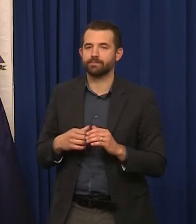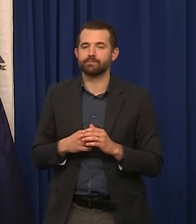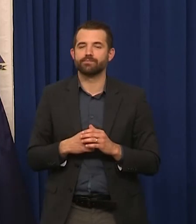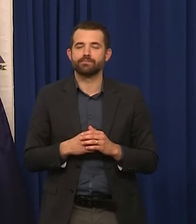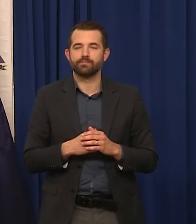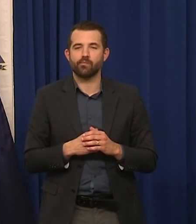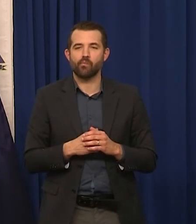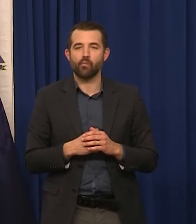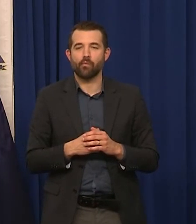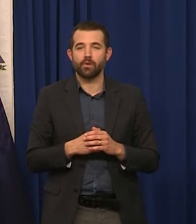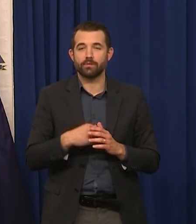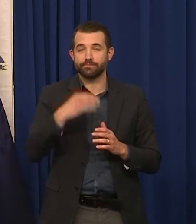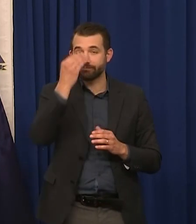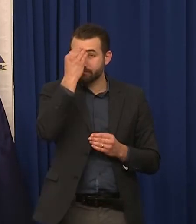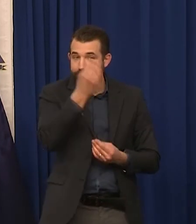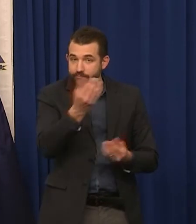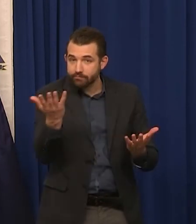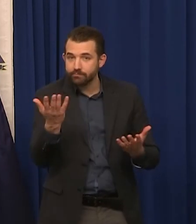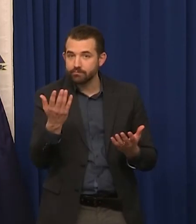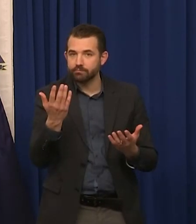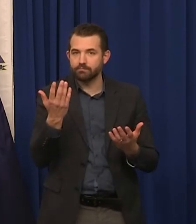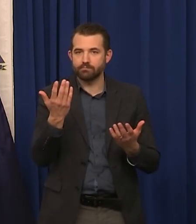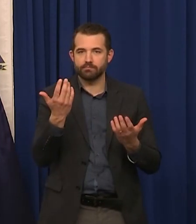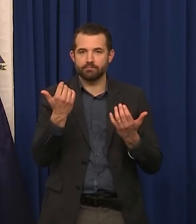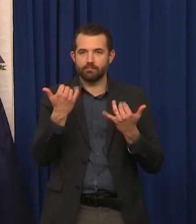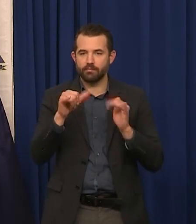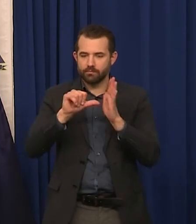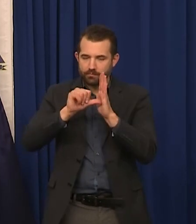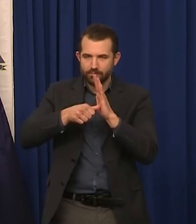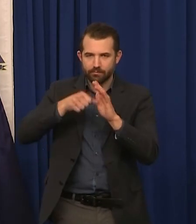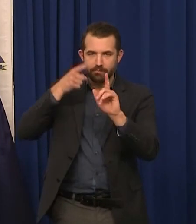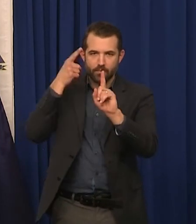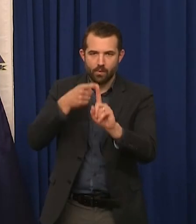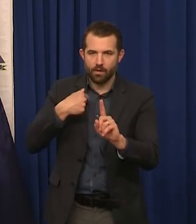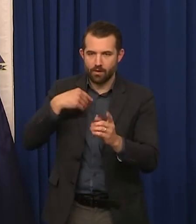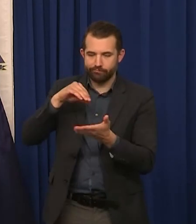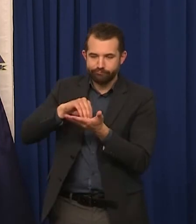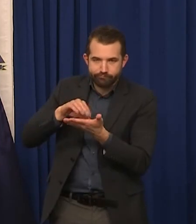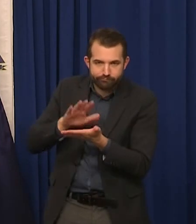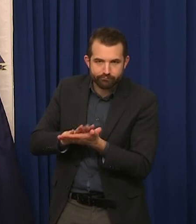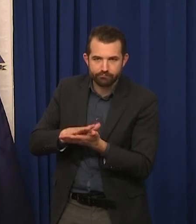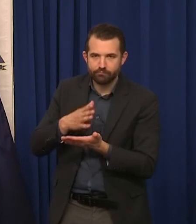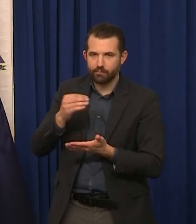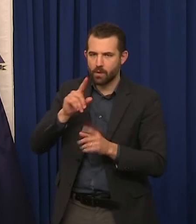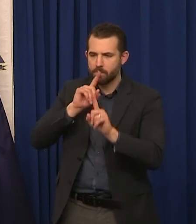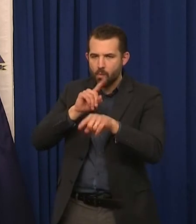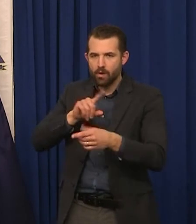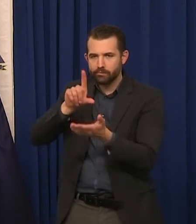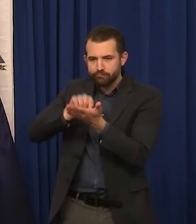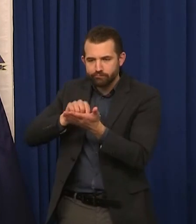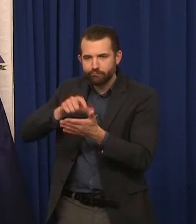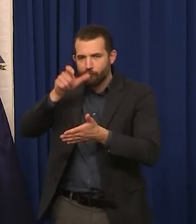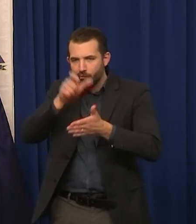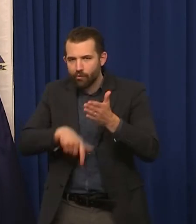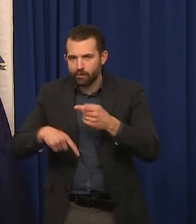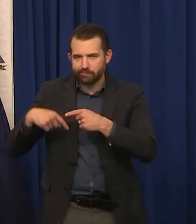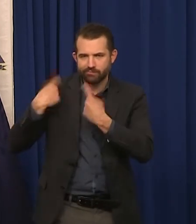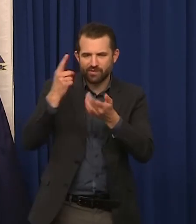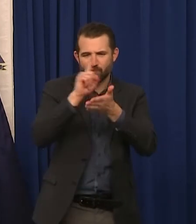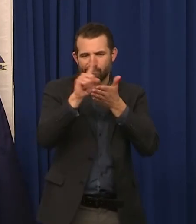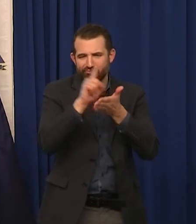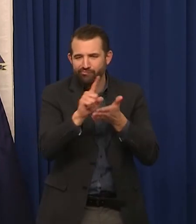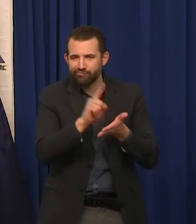think the bigger point, and this has been documented in reports that have come out over the past couple of weeks, there is a